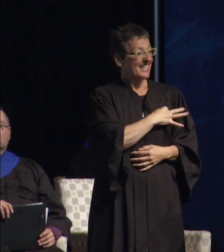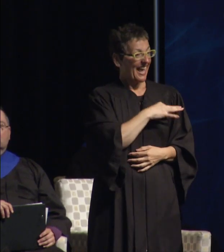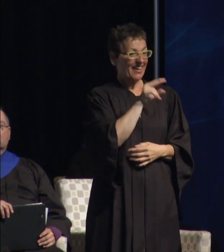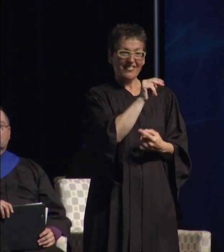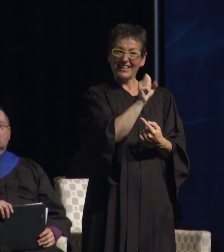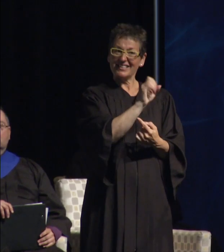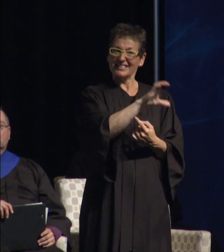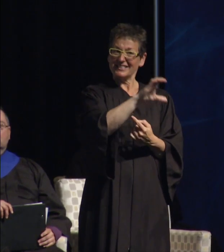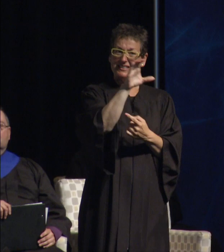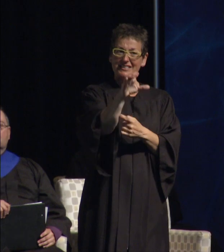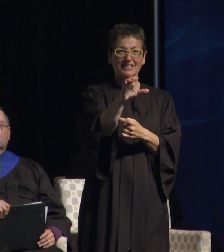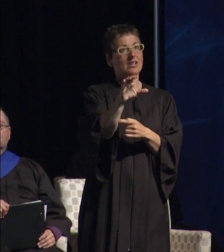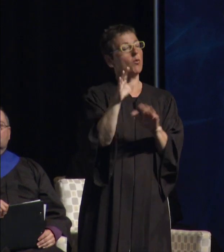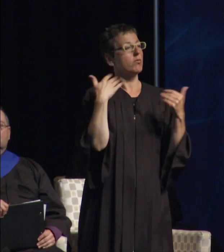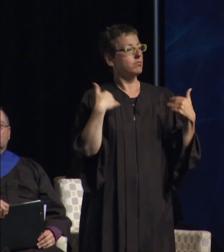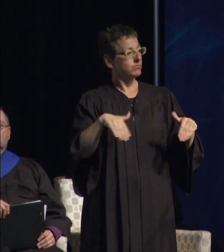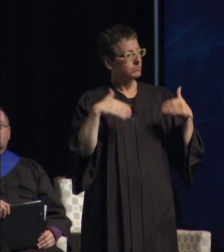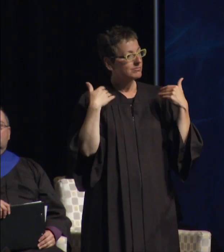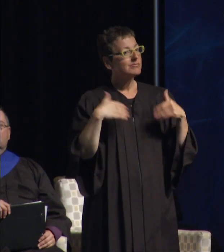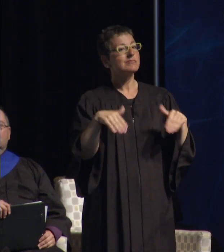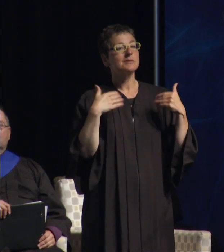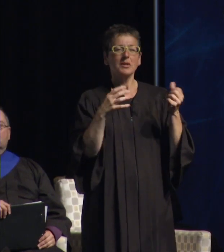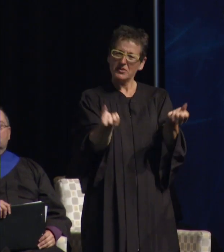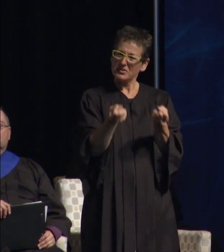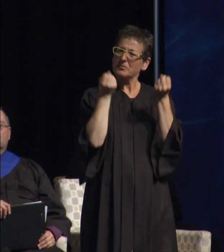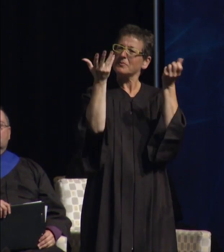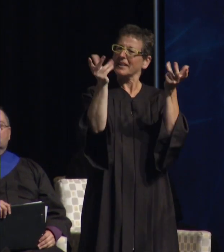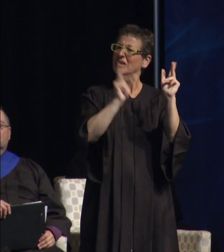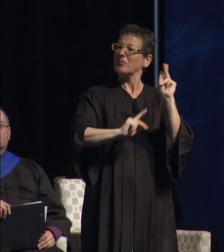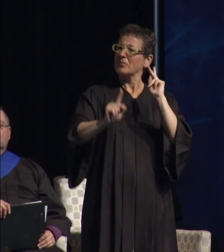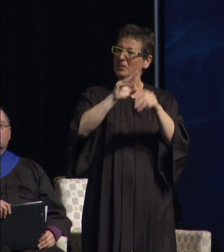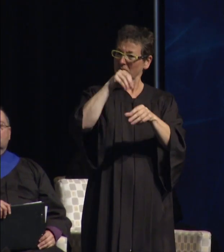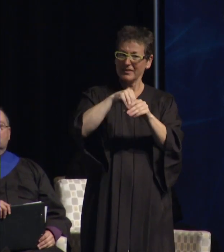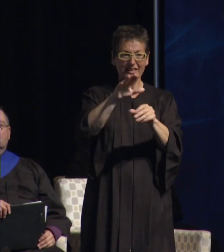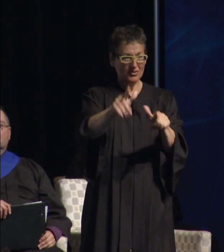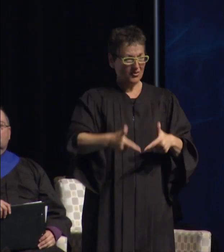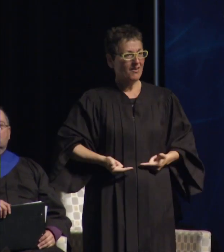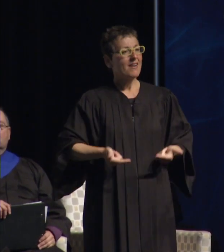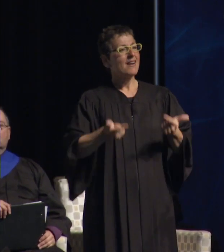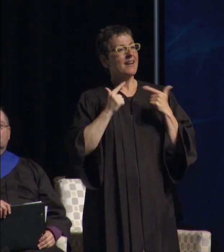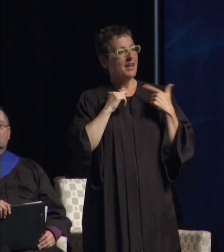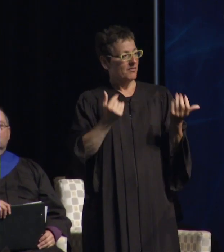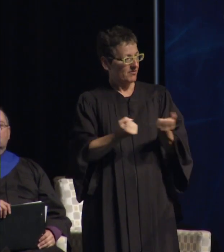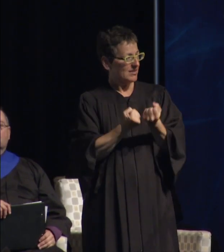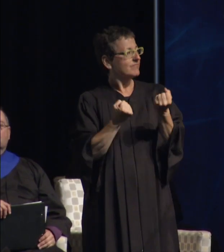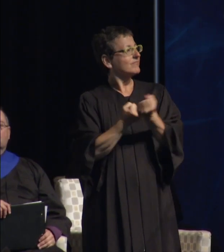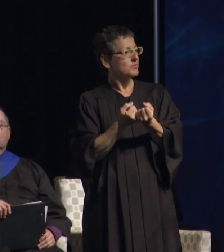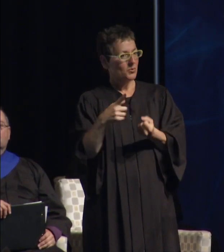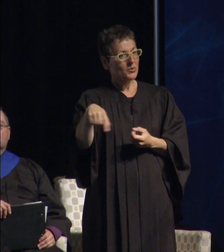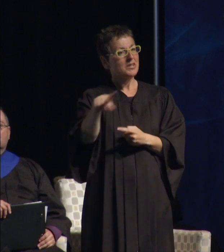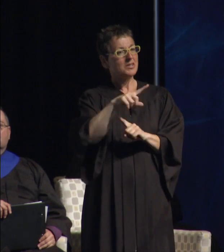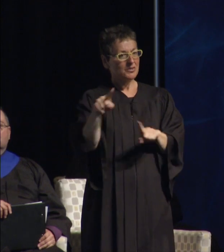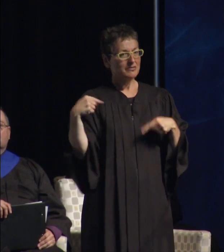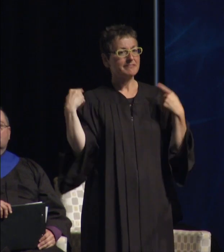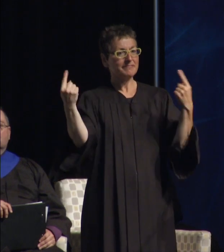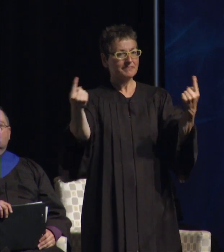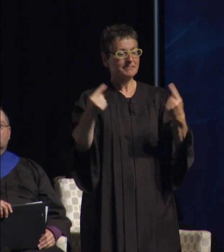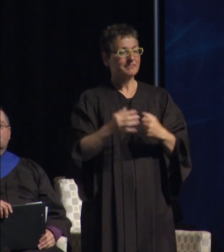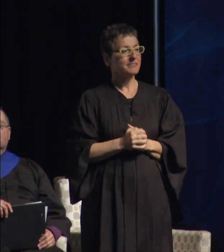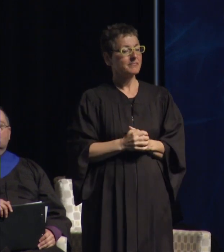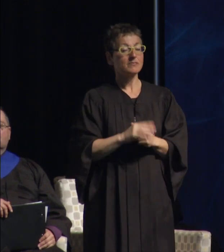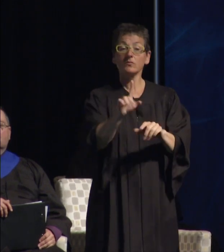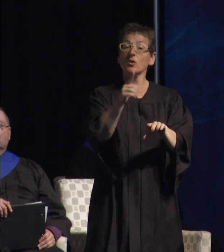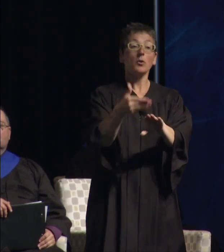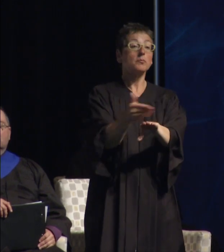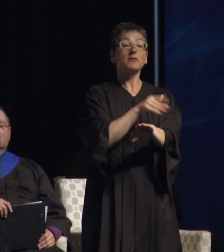staff, graduates who've been people in your lives who've helped you with your success that we're here to celebrate today. So before